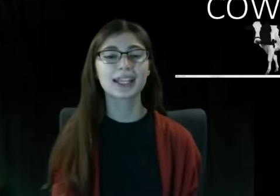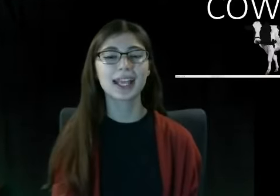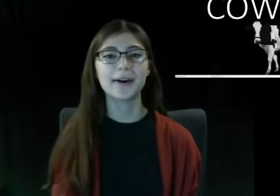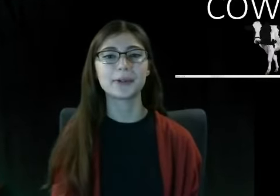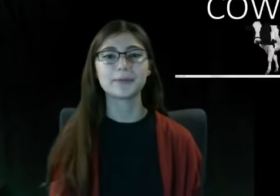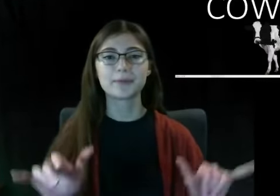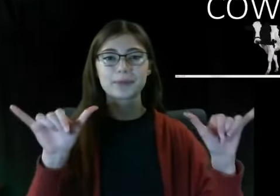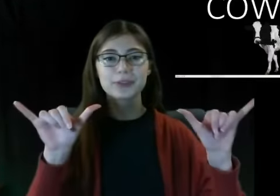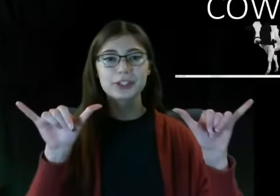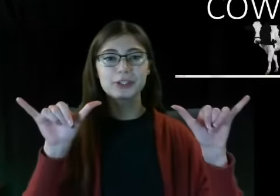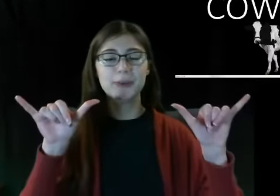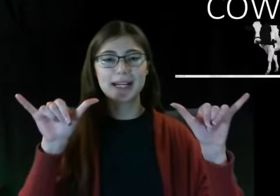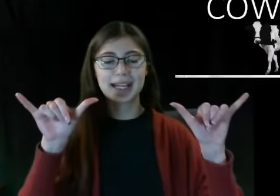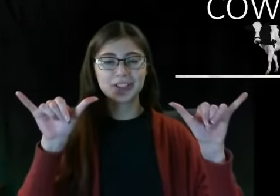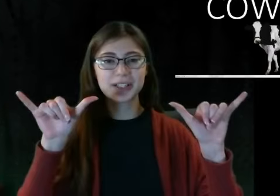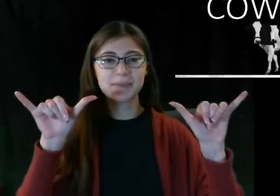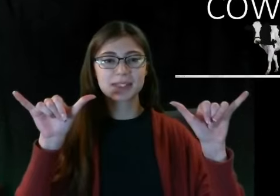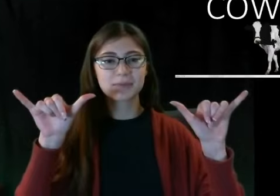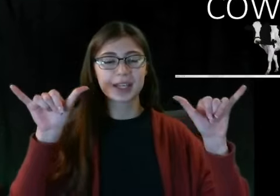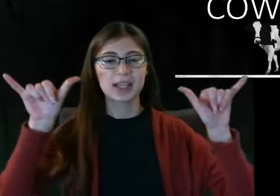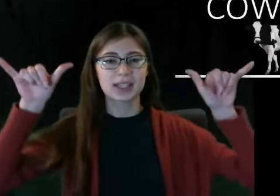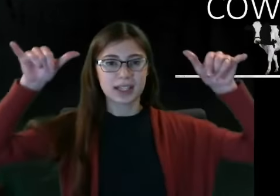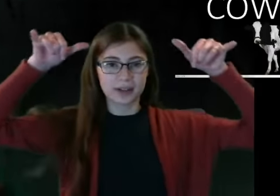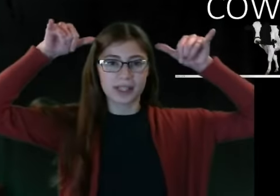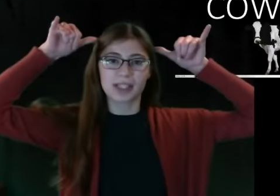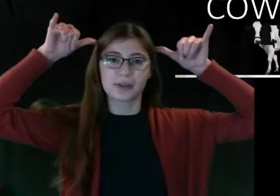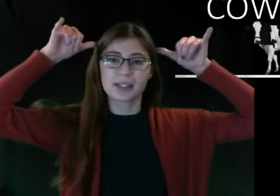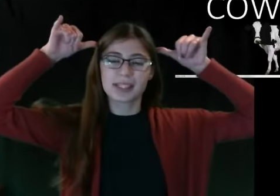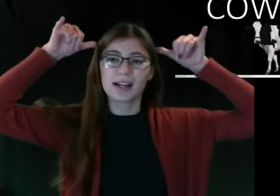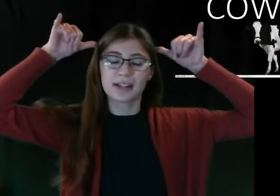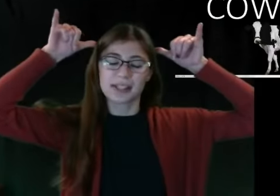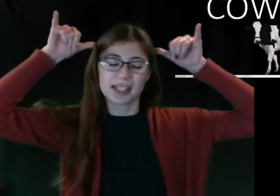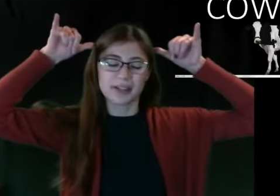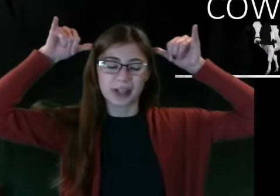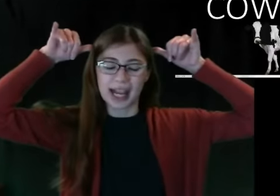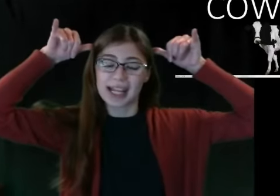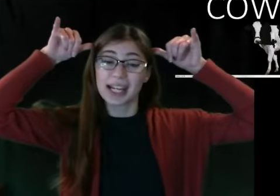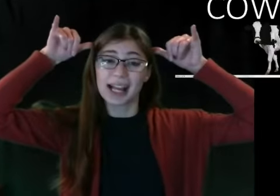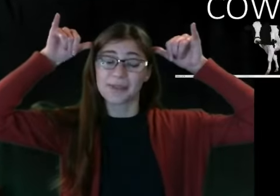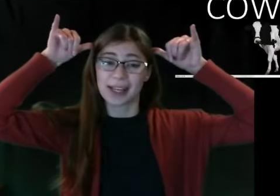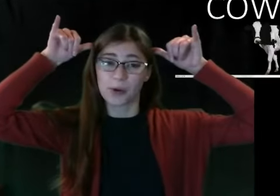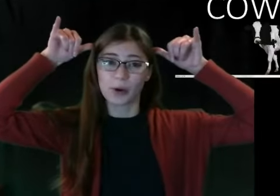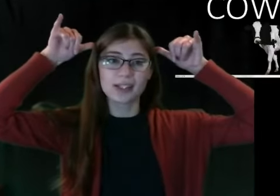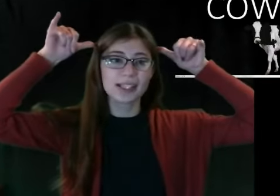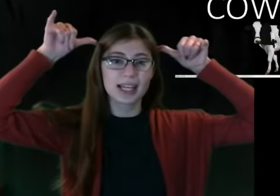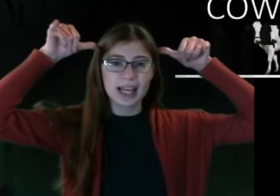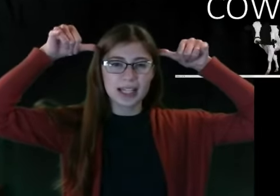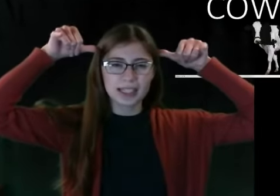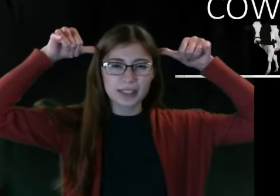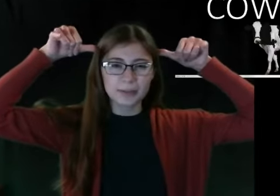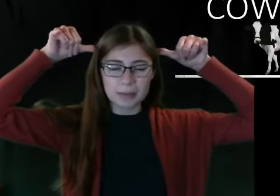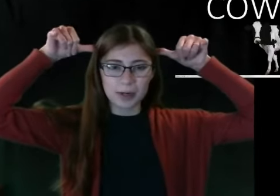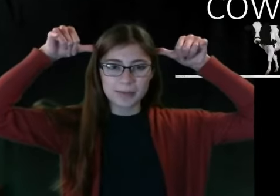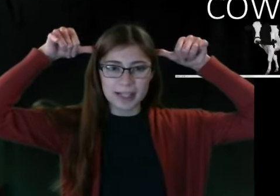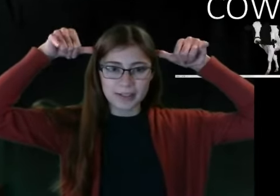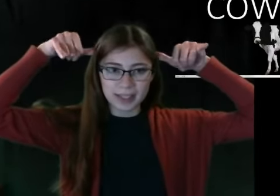Cow. 2 Y hand shapes. They're going to sit on the side of your head, kind of like horns, a little bit palm down and